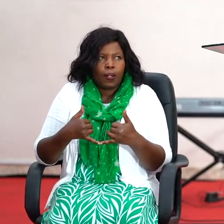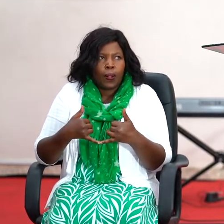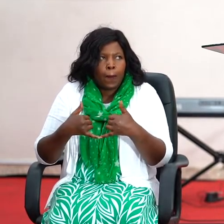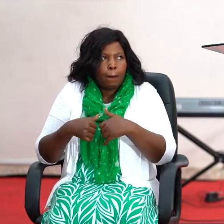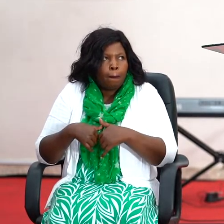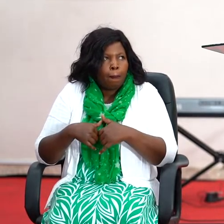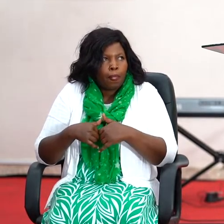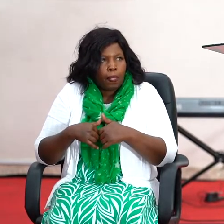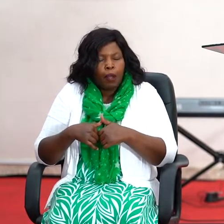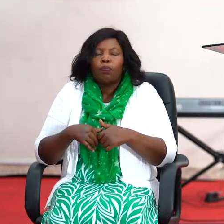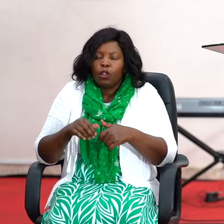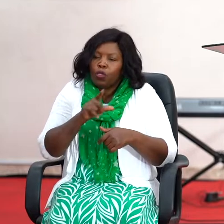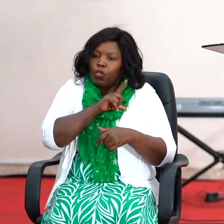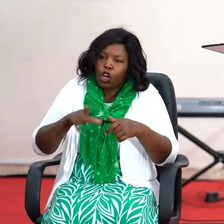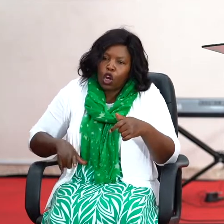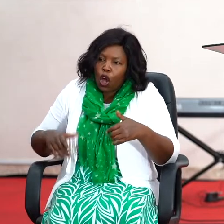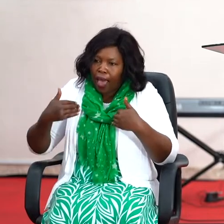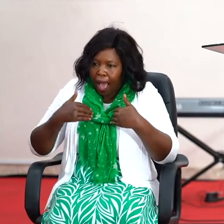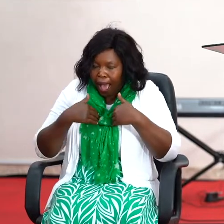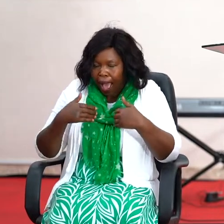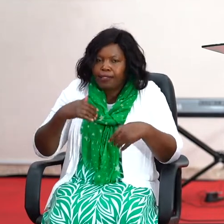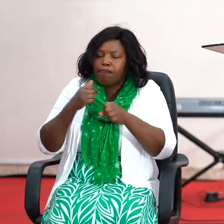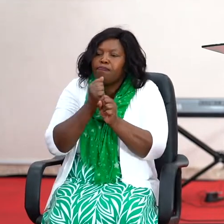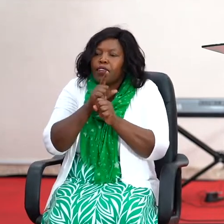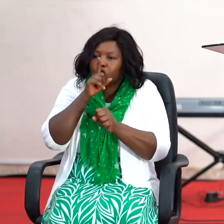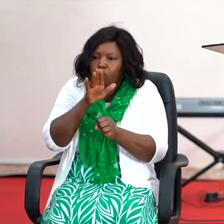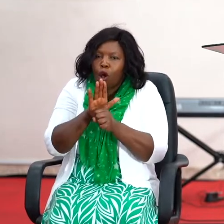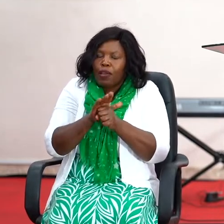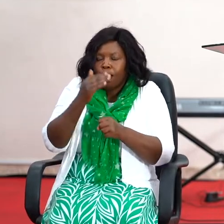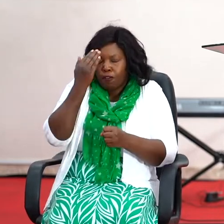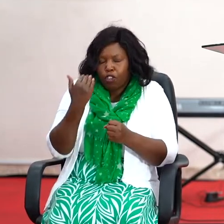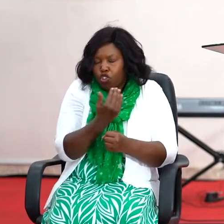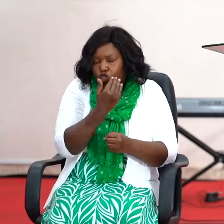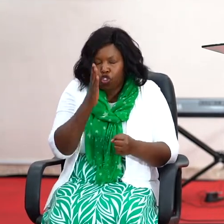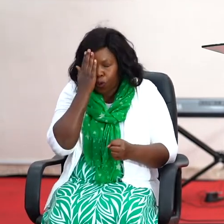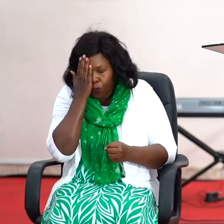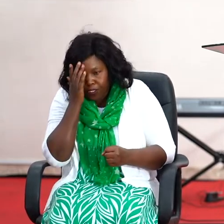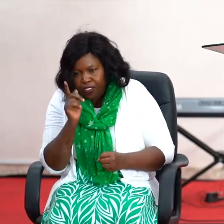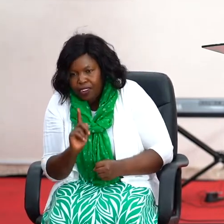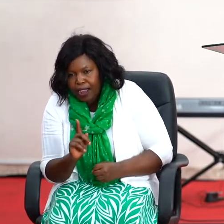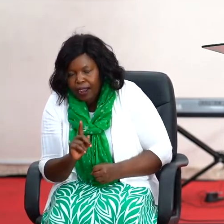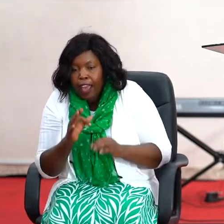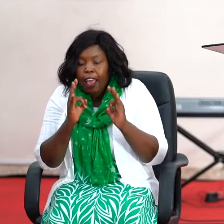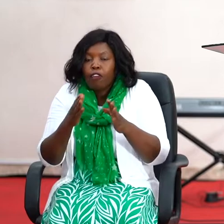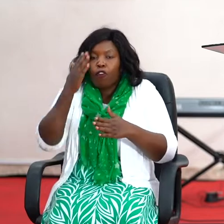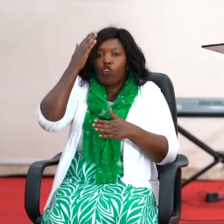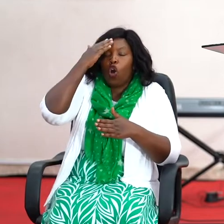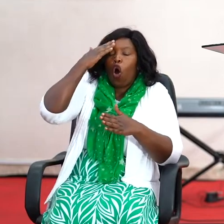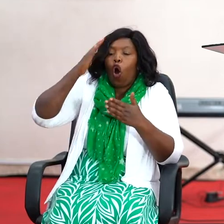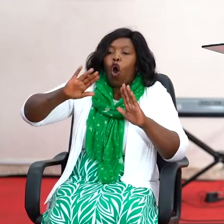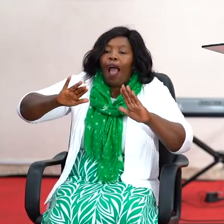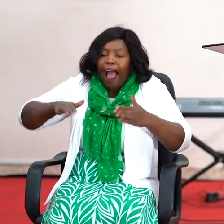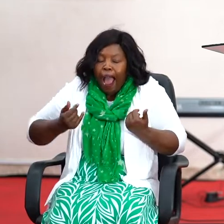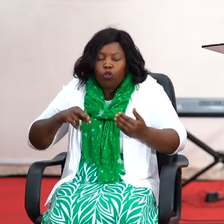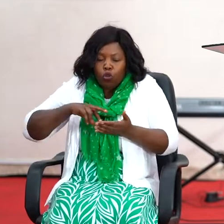had made his precepts known to the children of Israel, his people. They knew how they were to